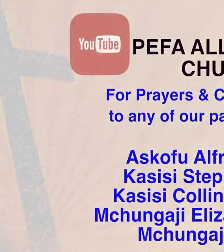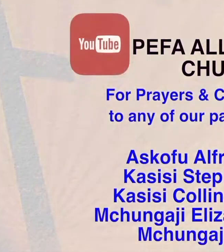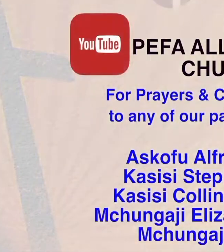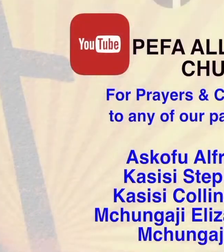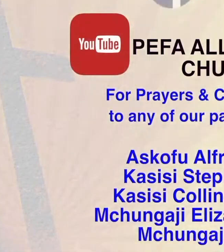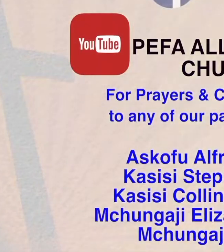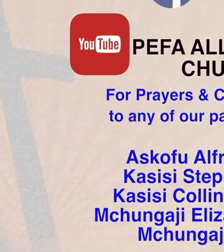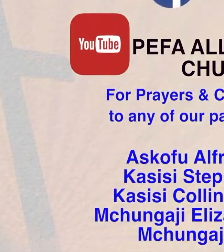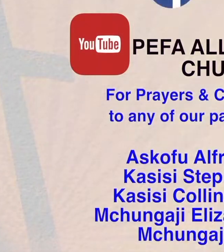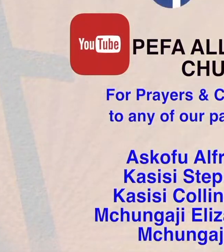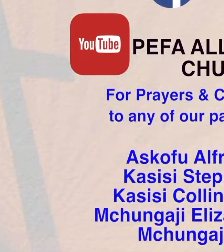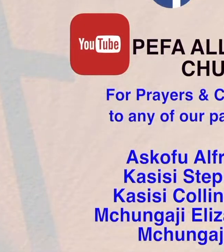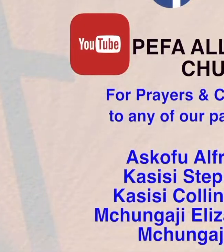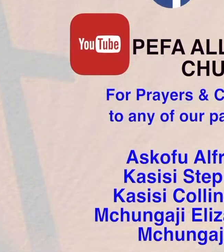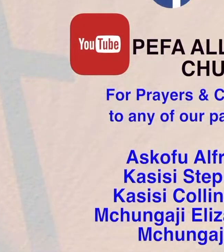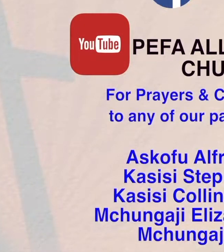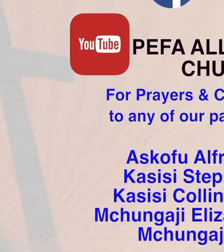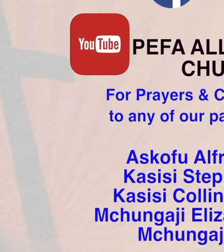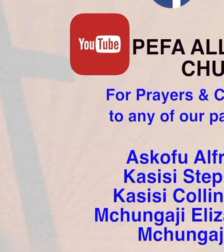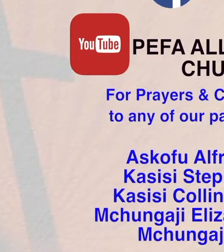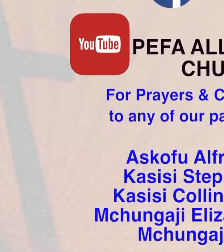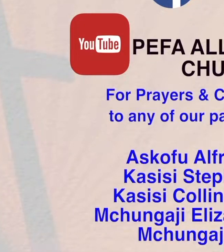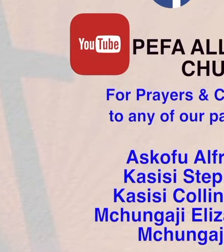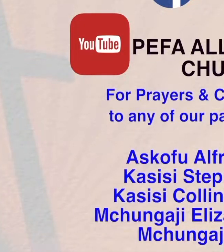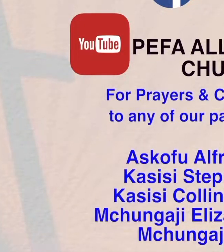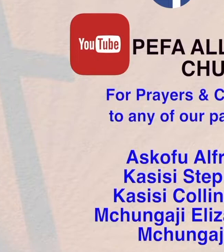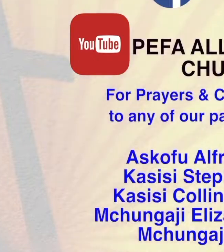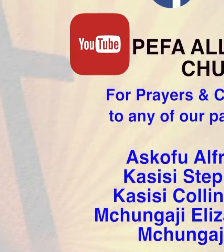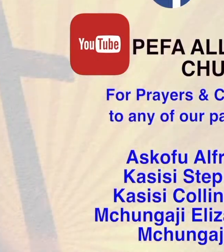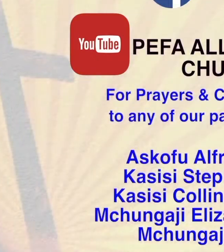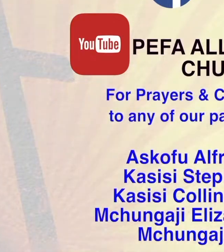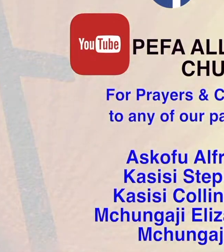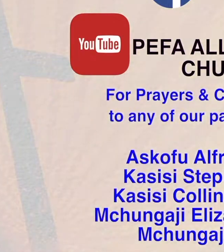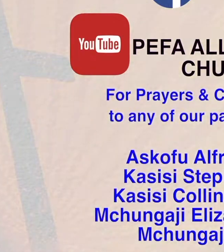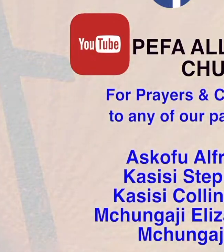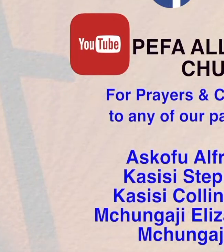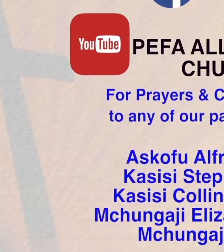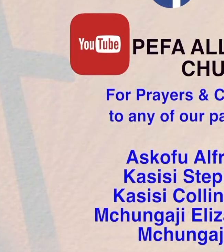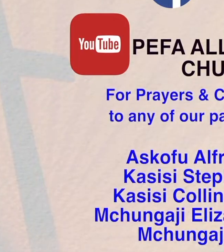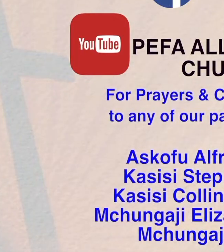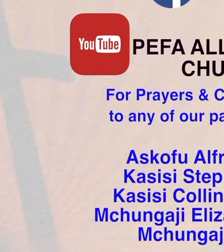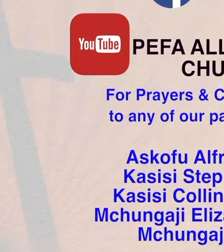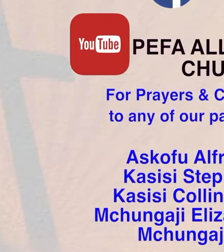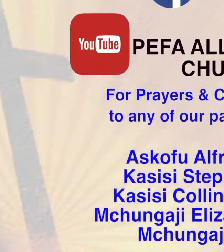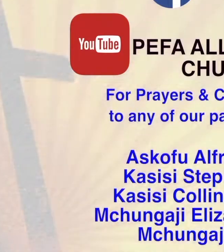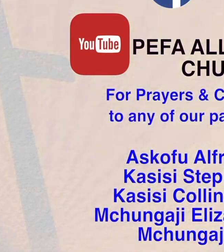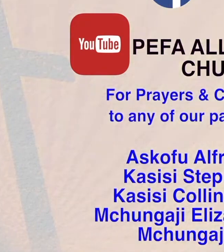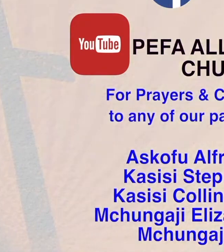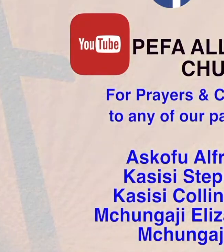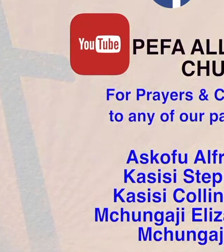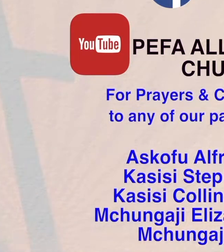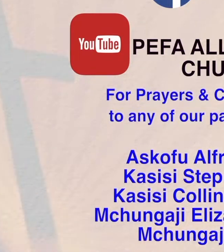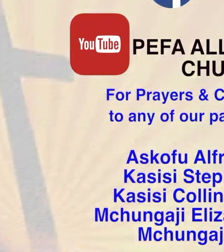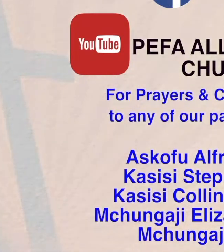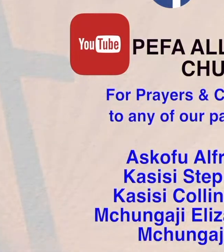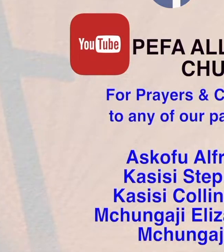El Shaddai, El Shaddai, El Shaddai, uko na kile minadai,